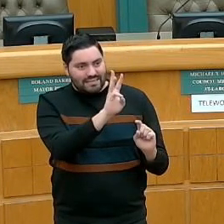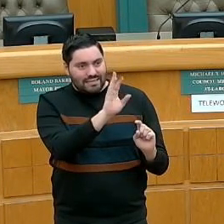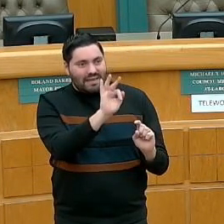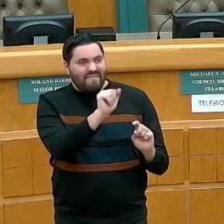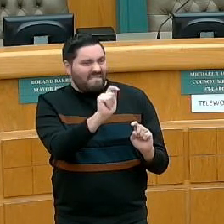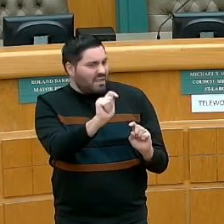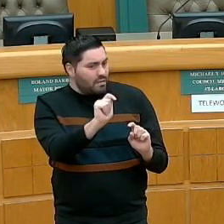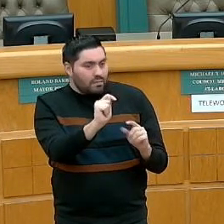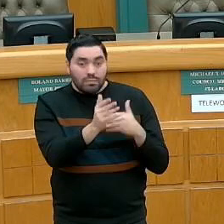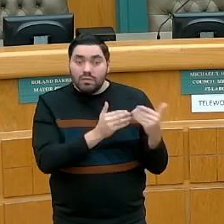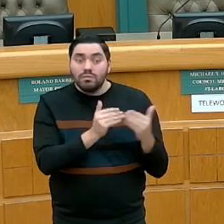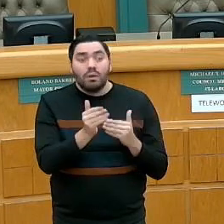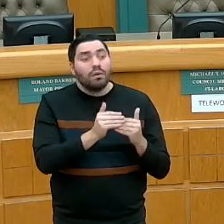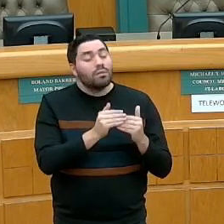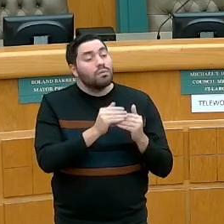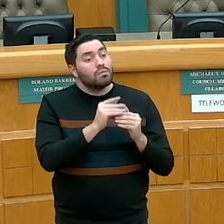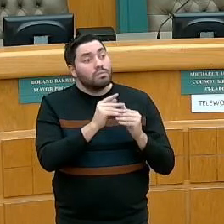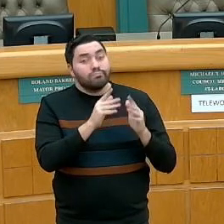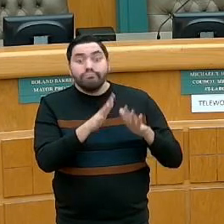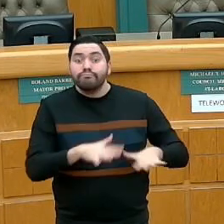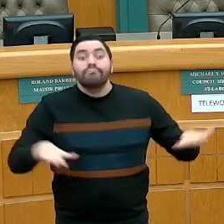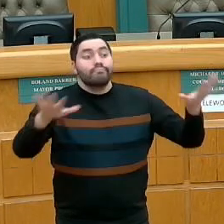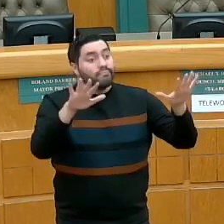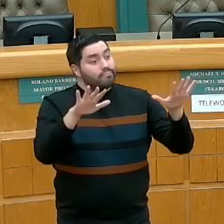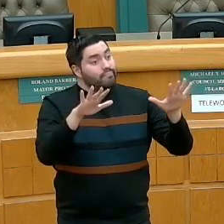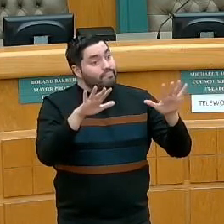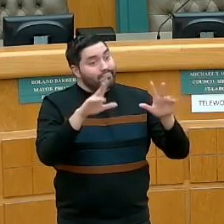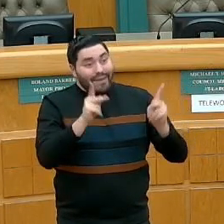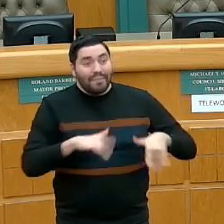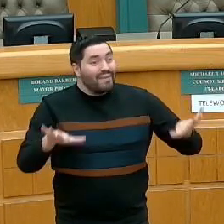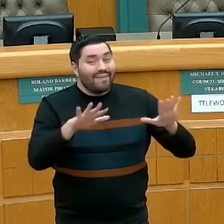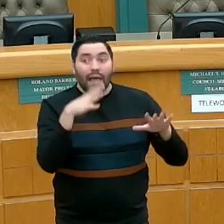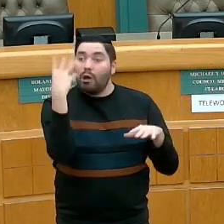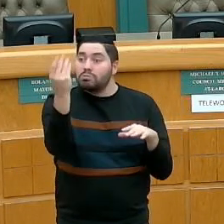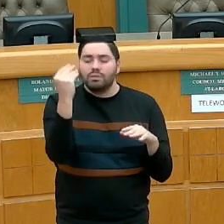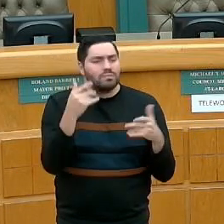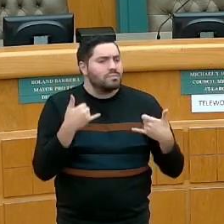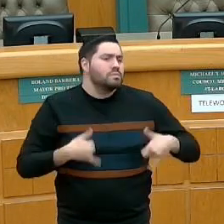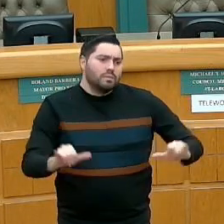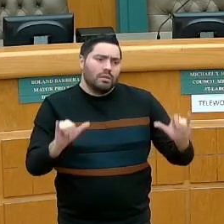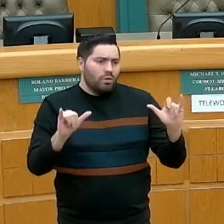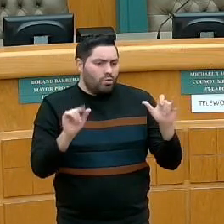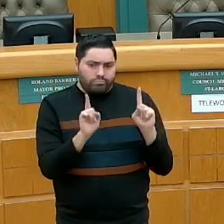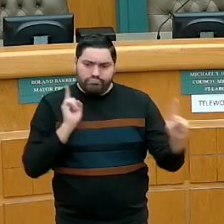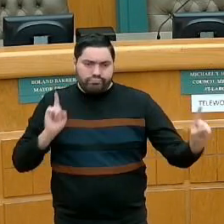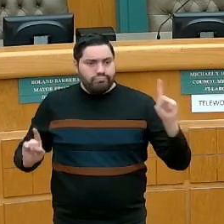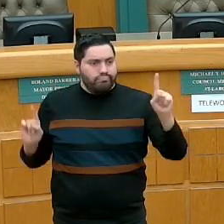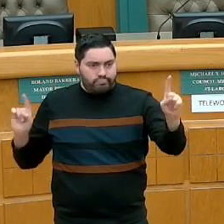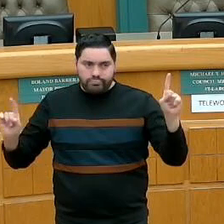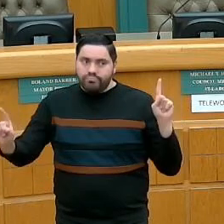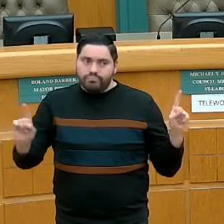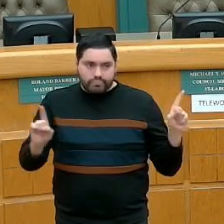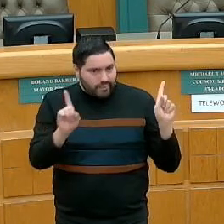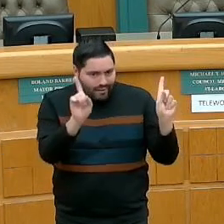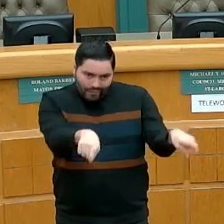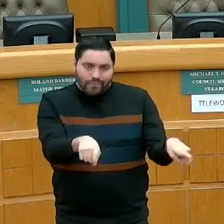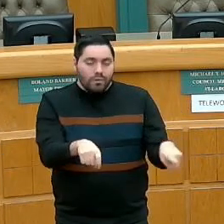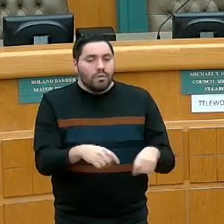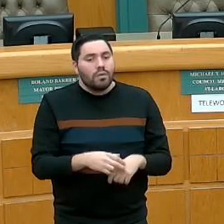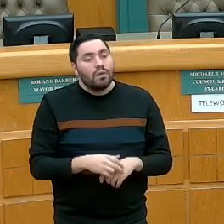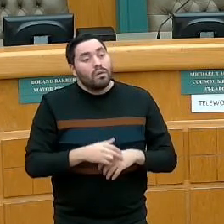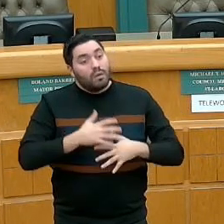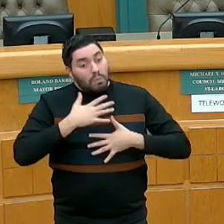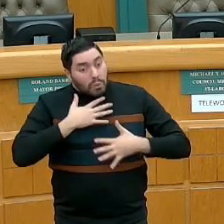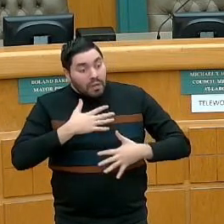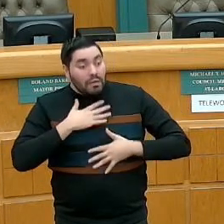doesn't matter if you're in a public setting, even outside, you should be doing that. Keep away from folks' breathing area where